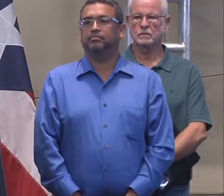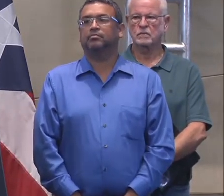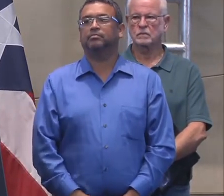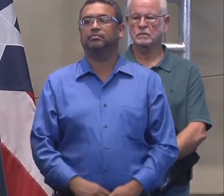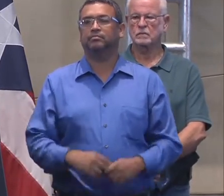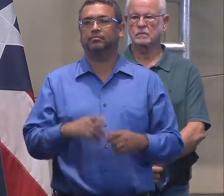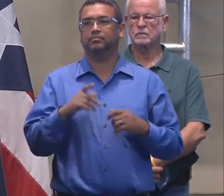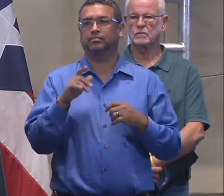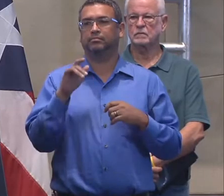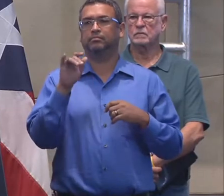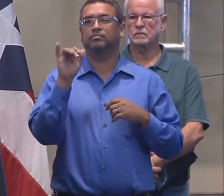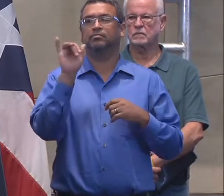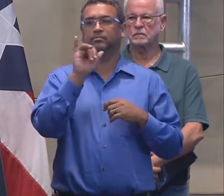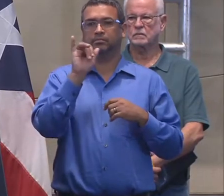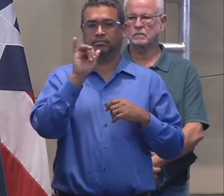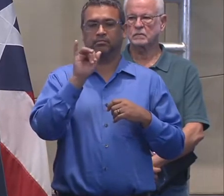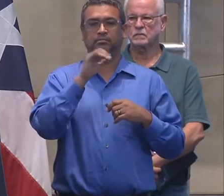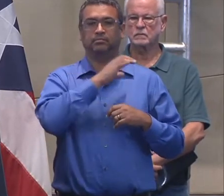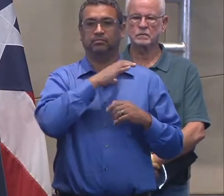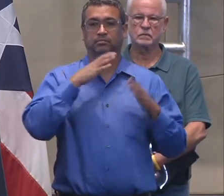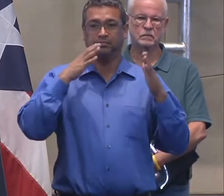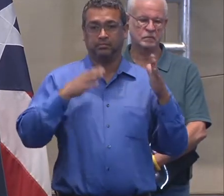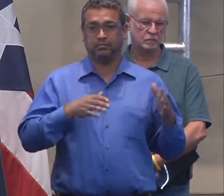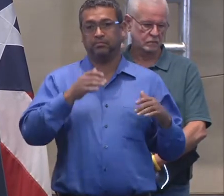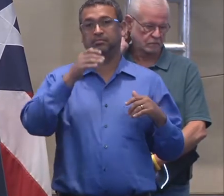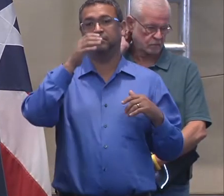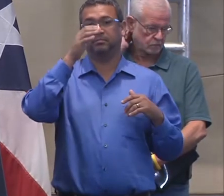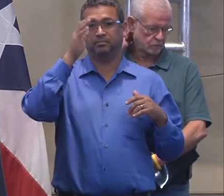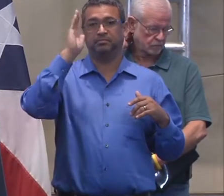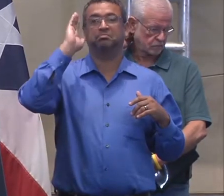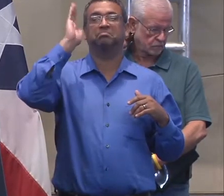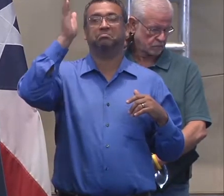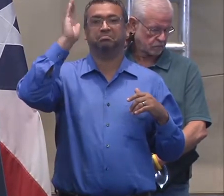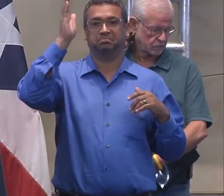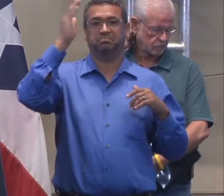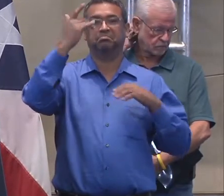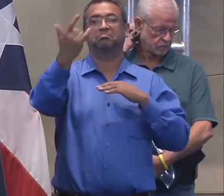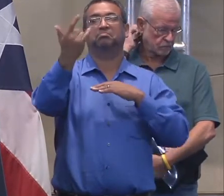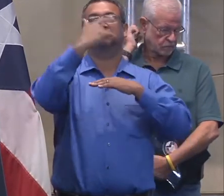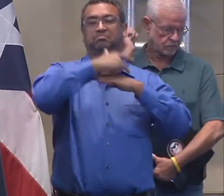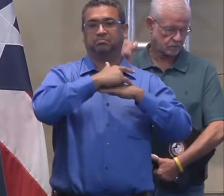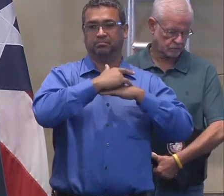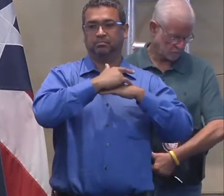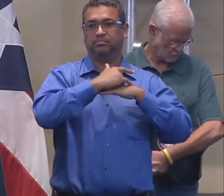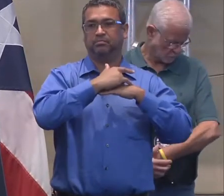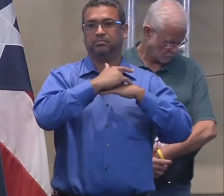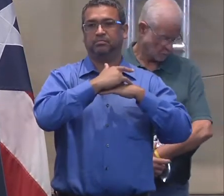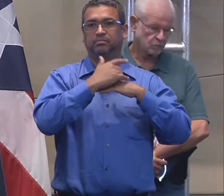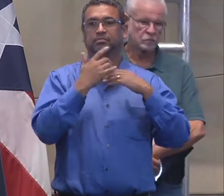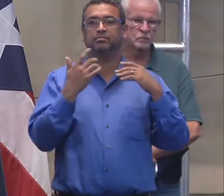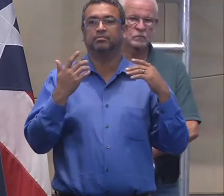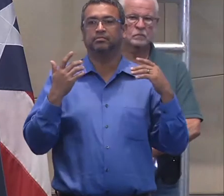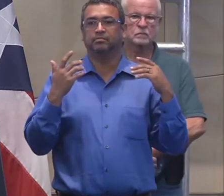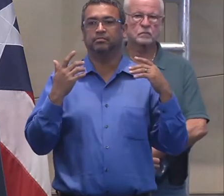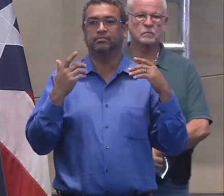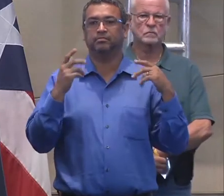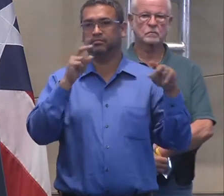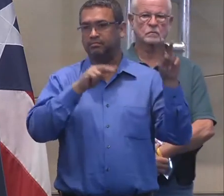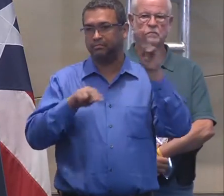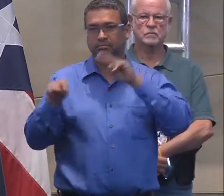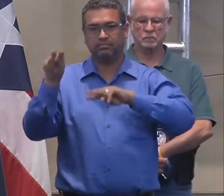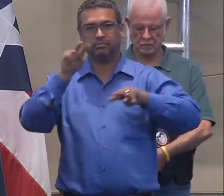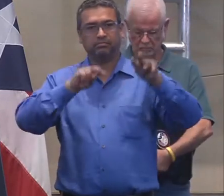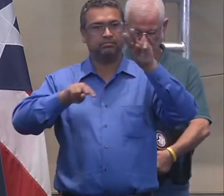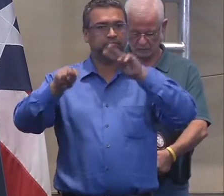group of congressmen and senators that will be here in Puerto Rico, there will be a mission to observe